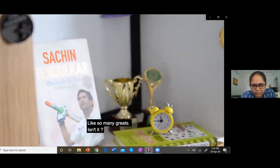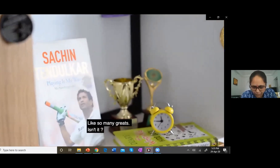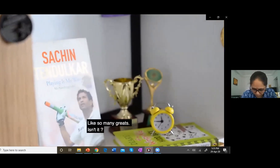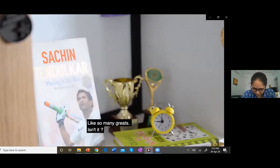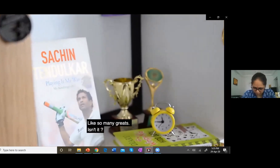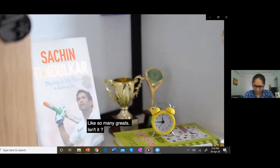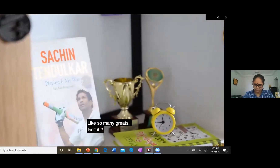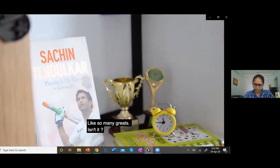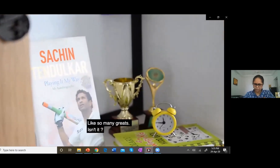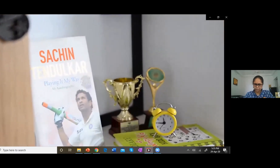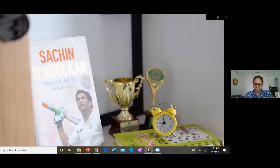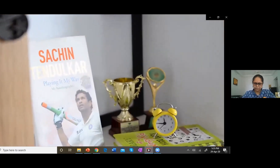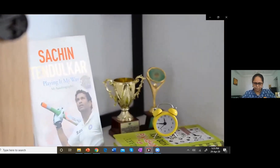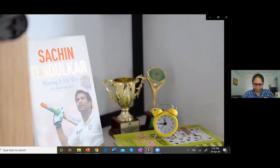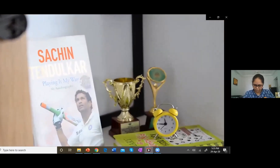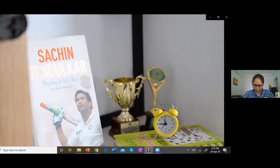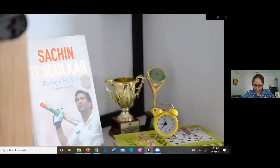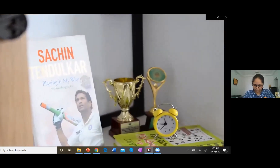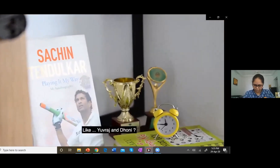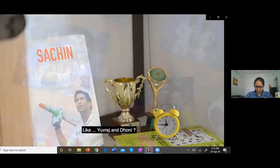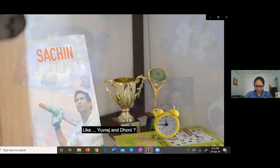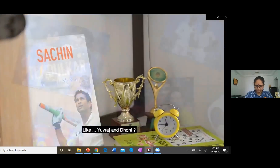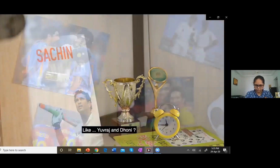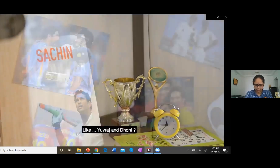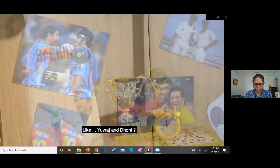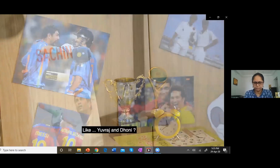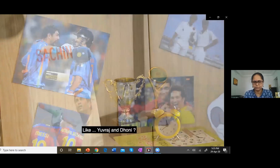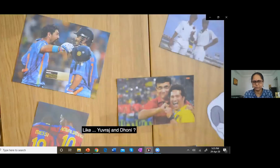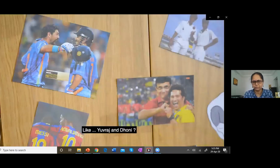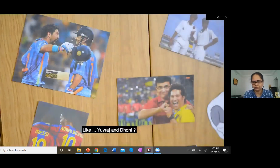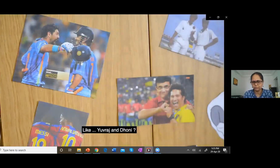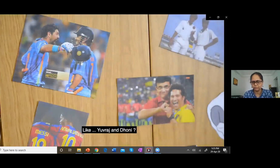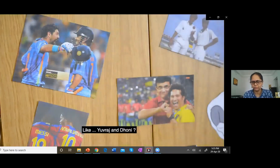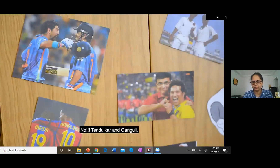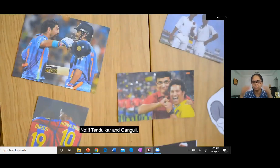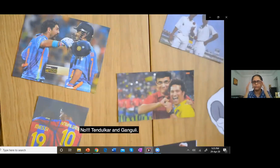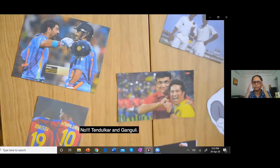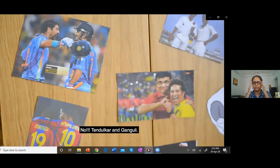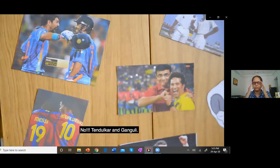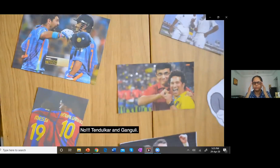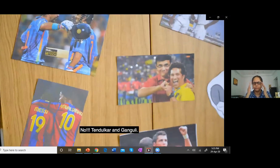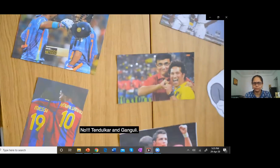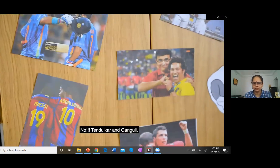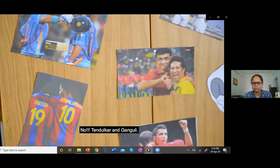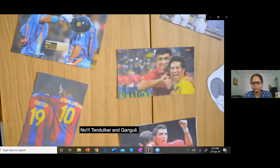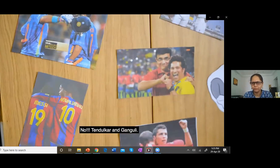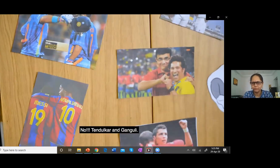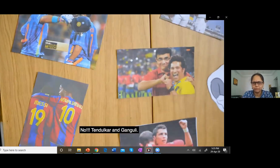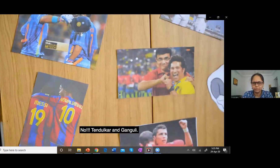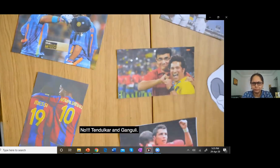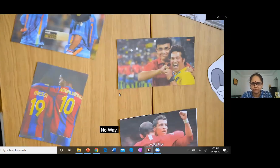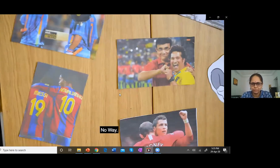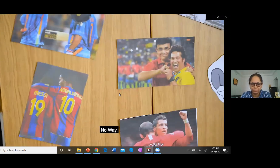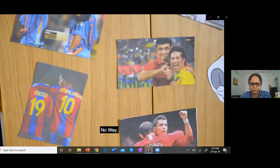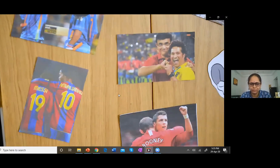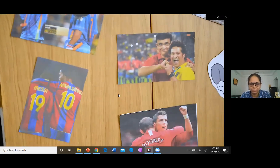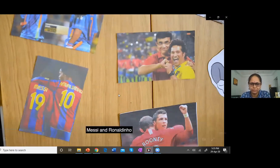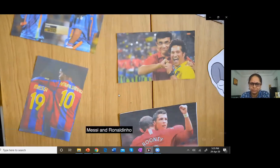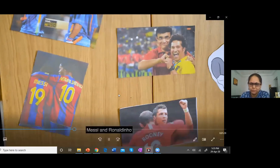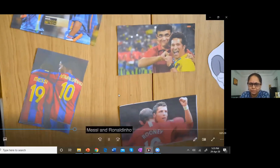it? Like Yuvraj and Dhoni? No, Tendulkar and Ganguli. No way. Messi and Ronaldo.